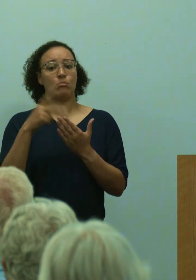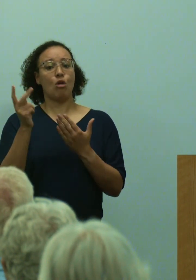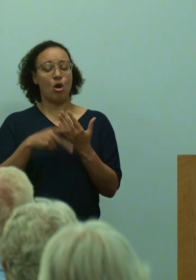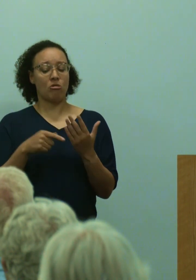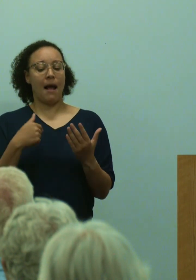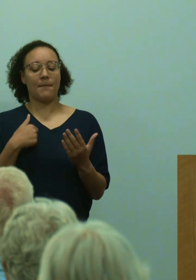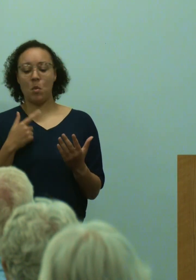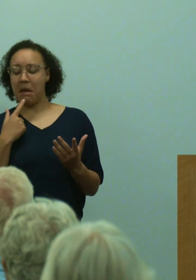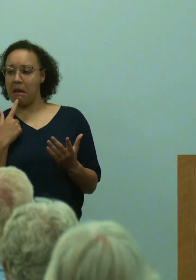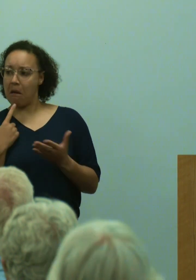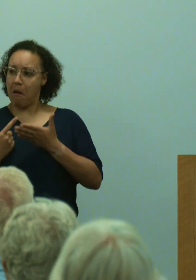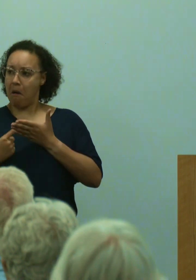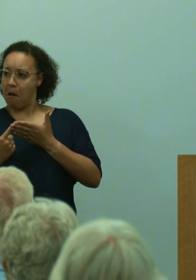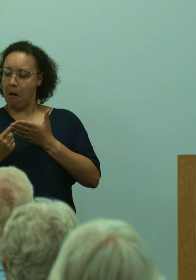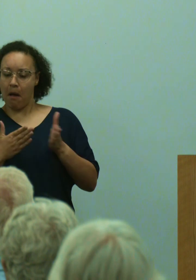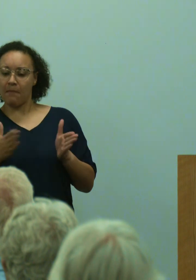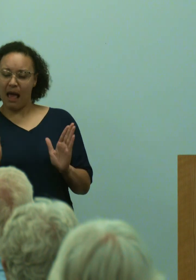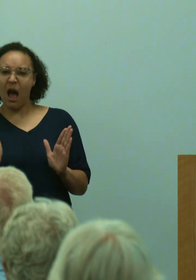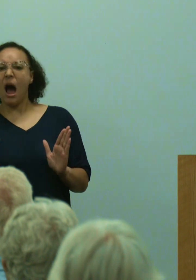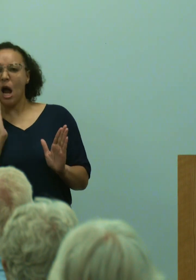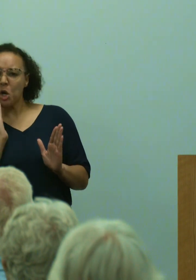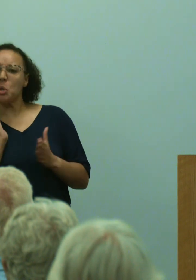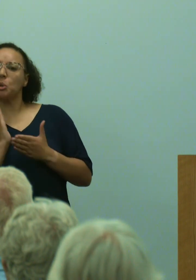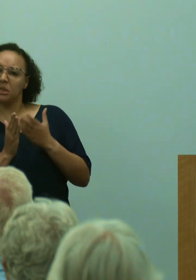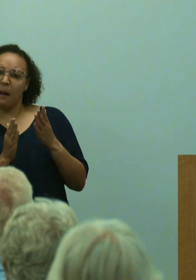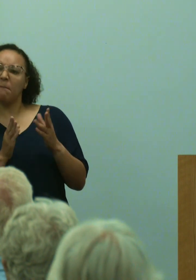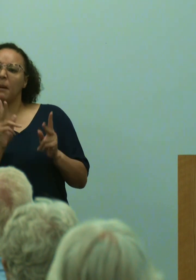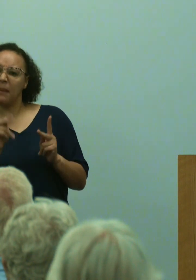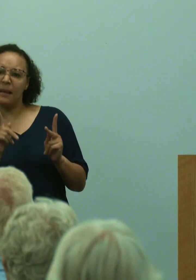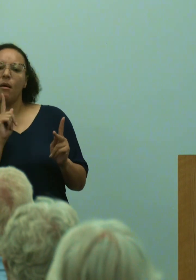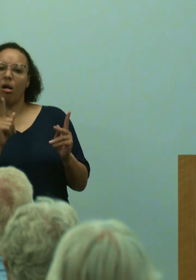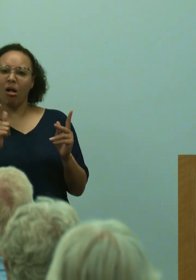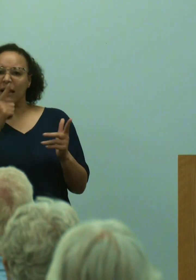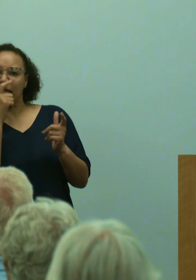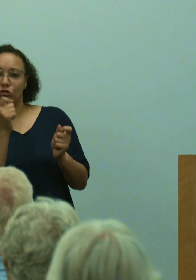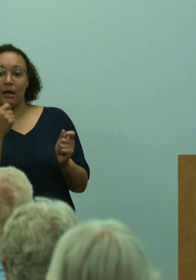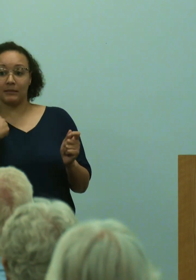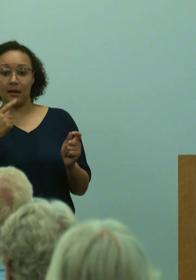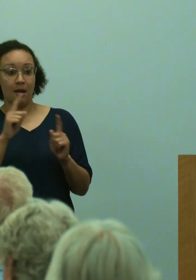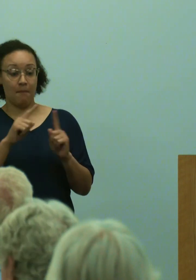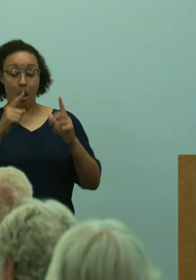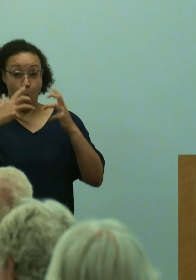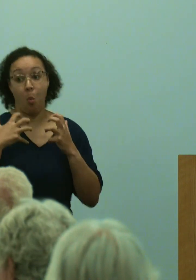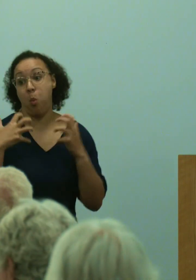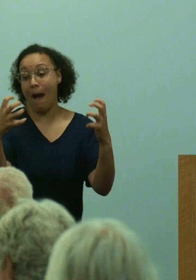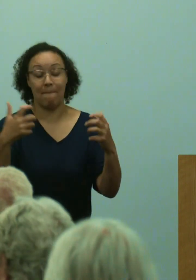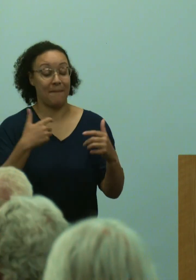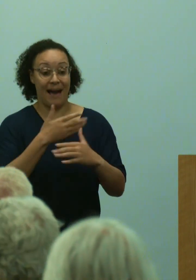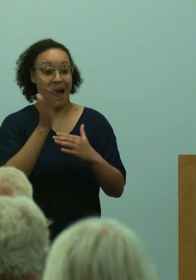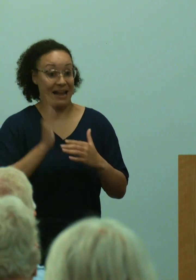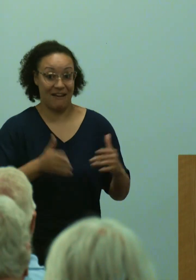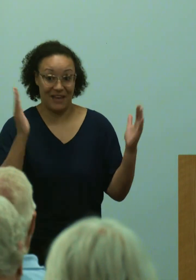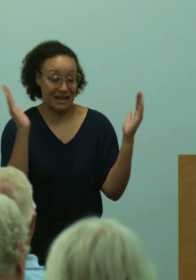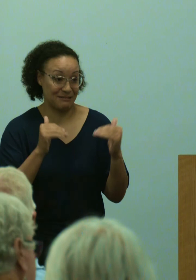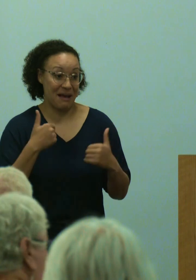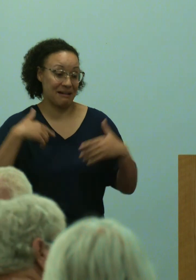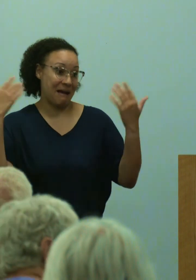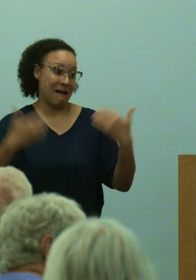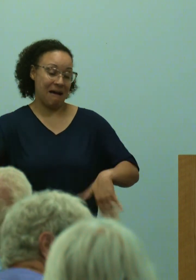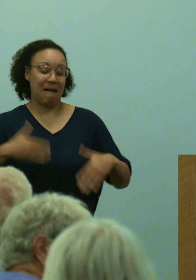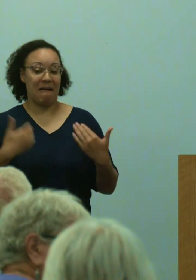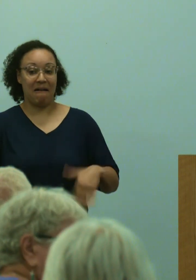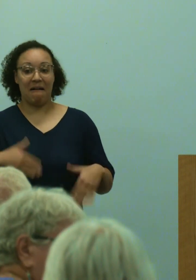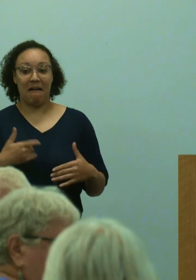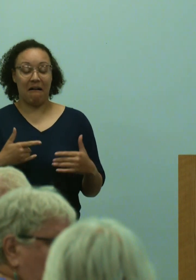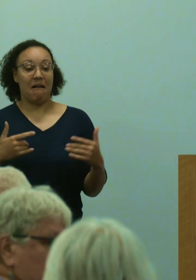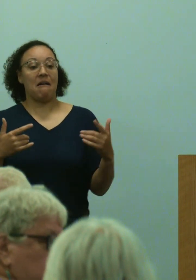be interested, but I had no idea that it would be standing room only. So this is amazing that there are so many